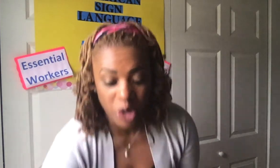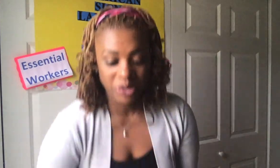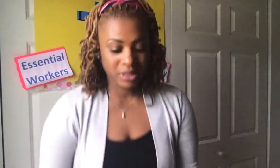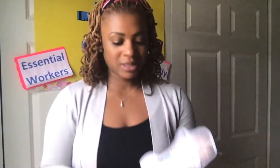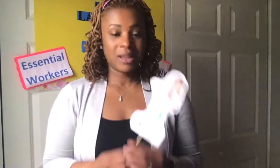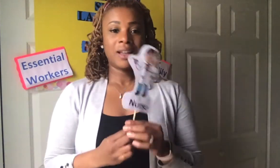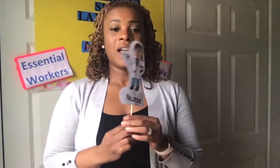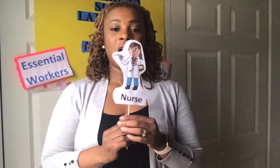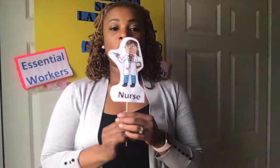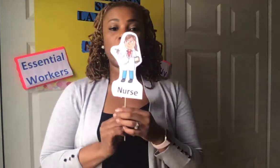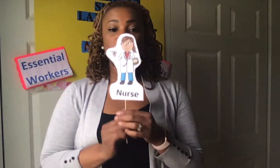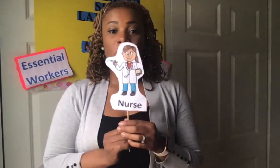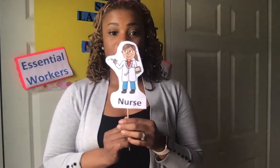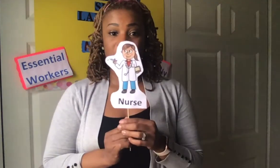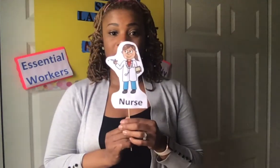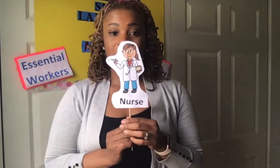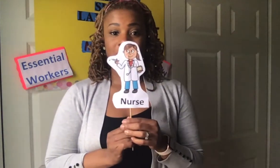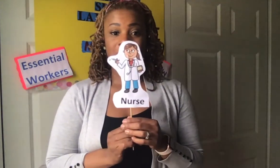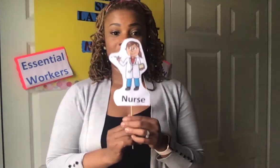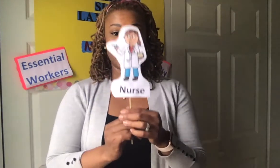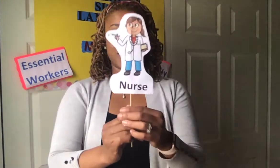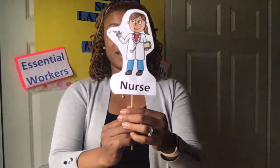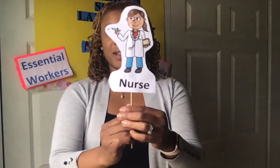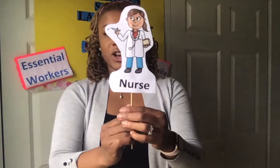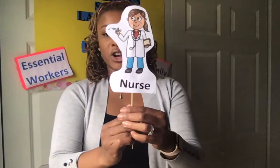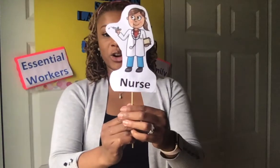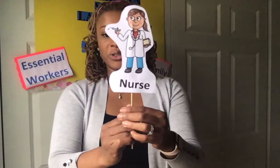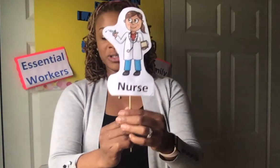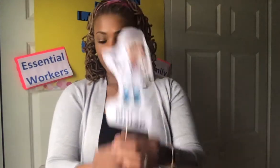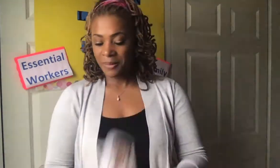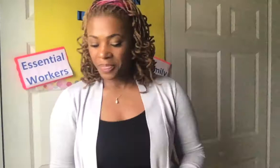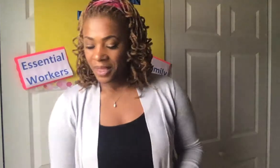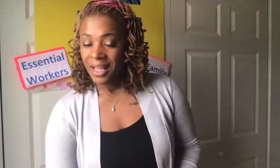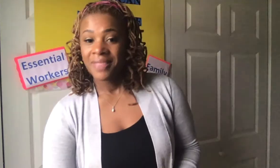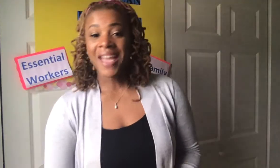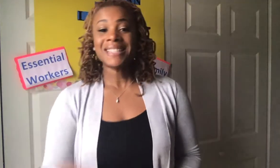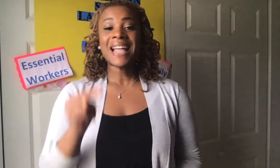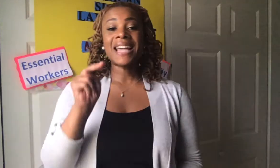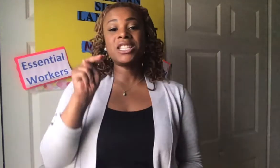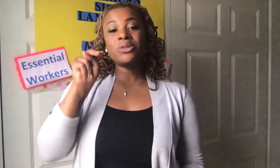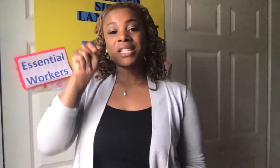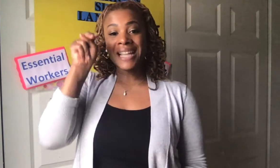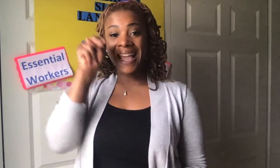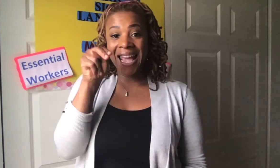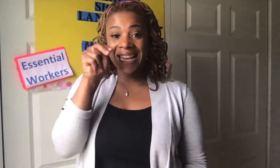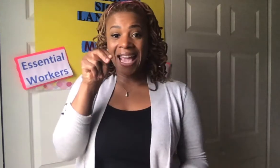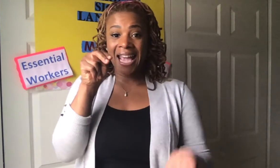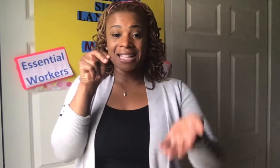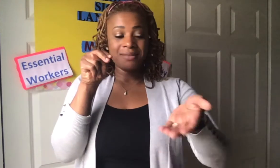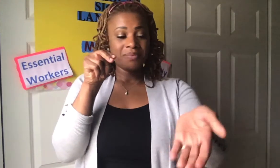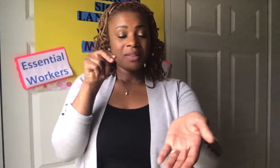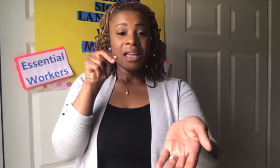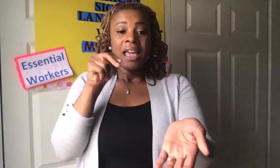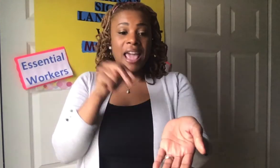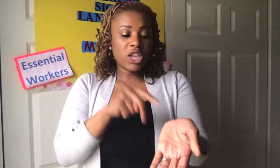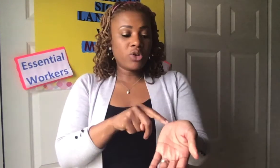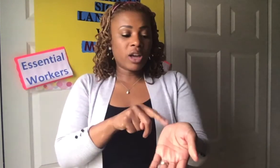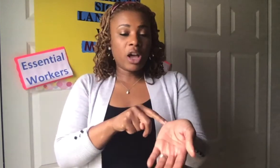nurse. Nurse. Nurse. That sign uses an in hand, and you're going to hold